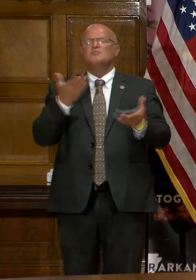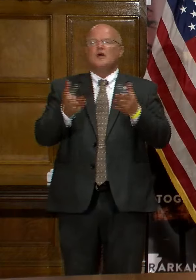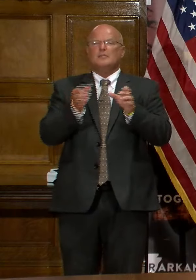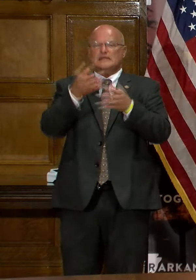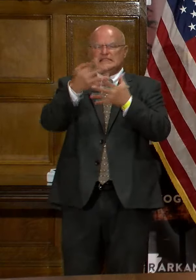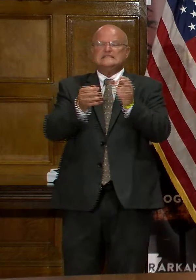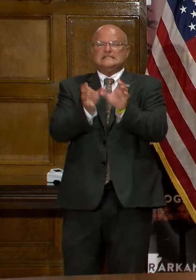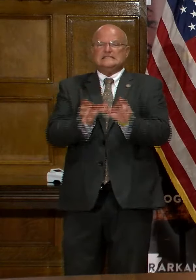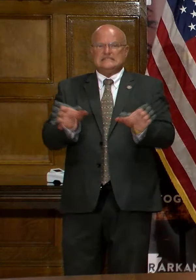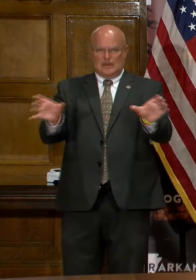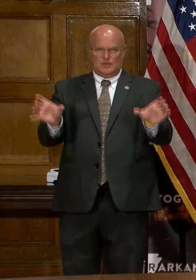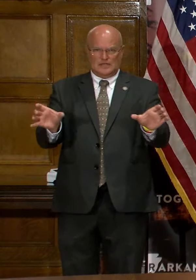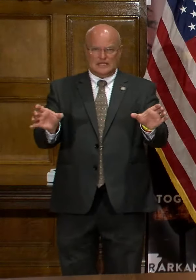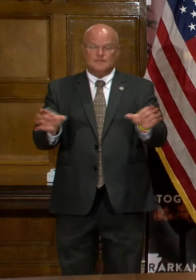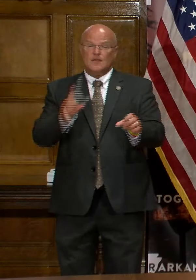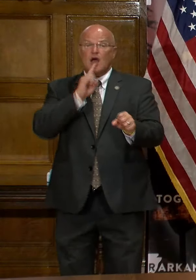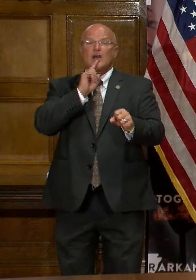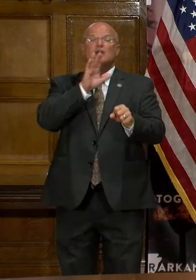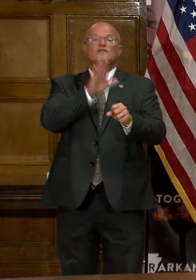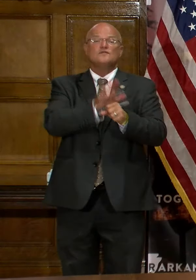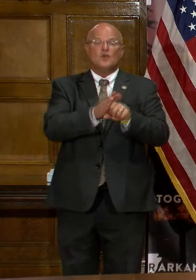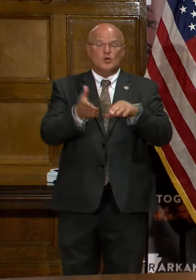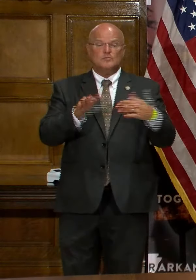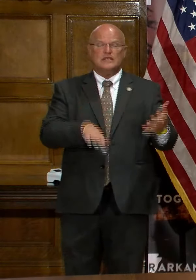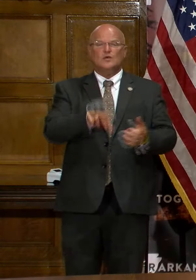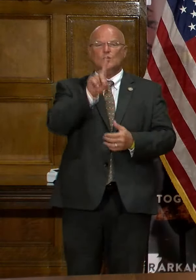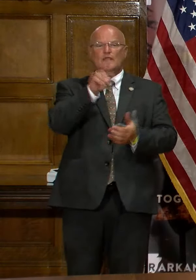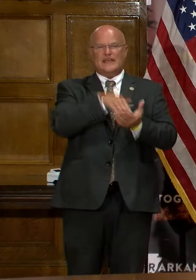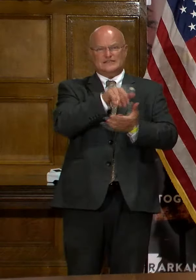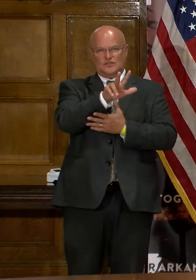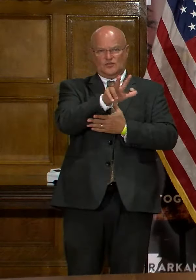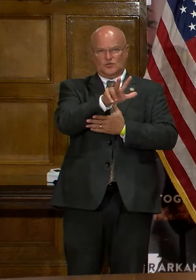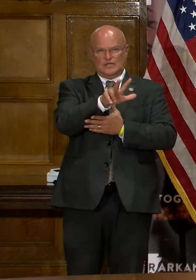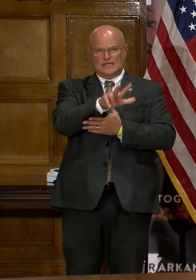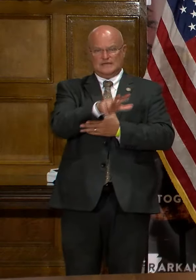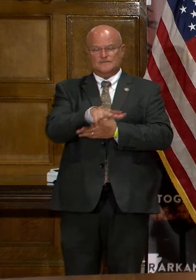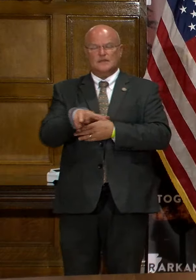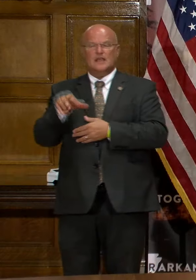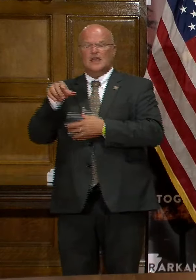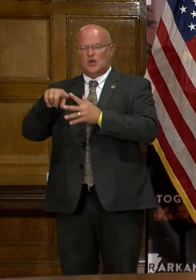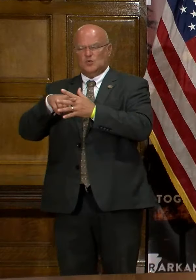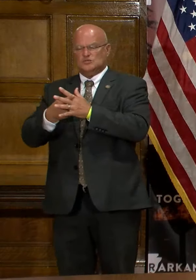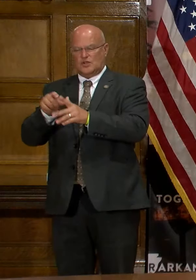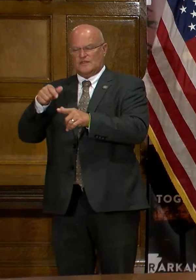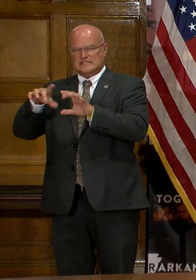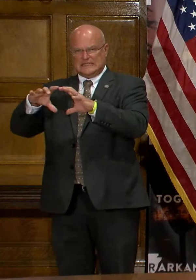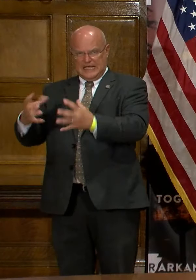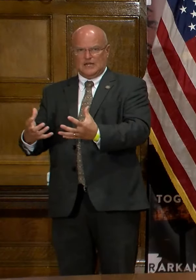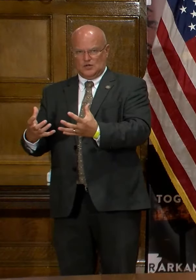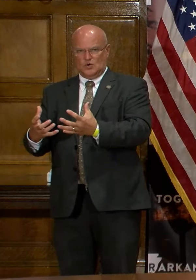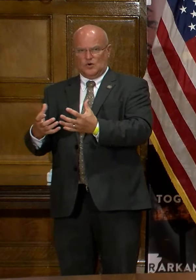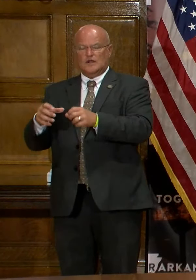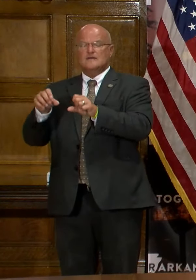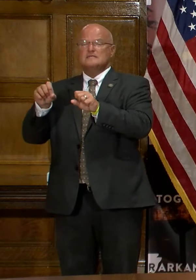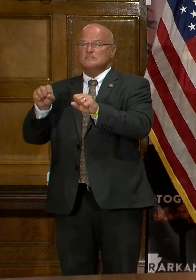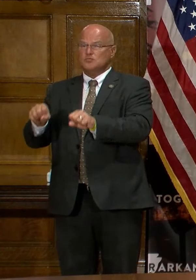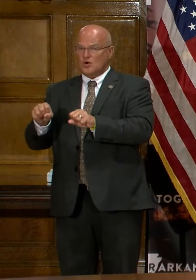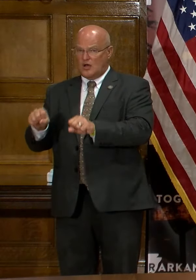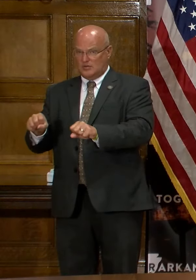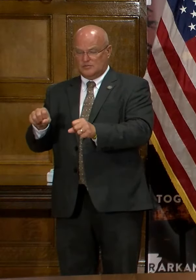They will be listed separately, so the confirmed deaths will stay at 1,003. We will start the other category of the